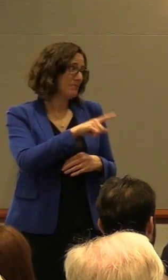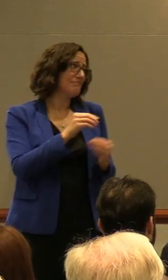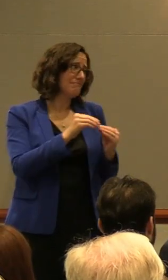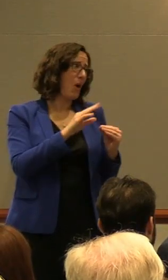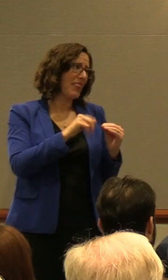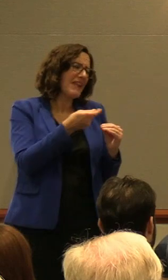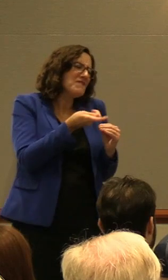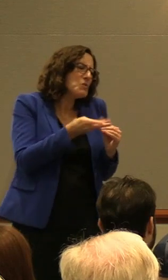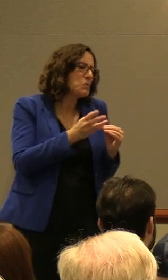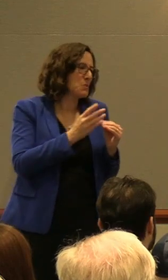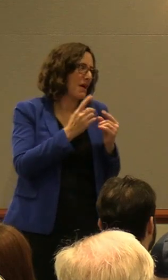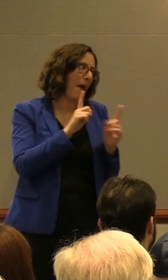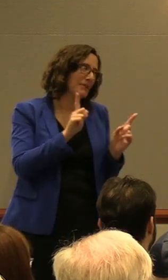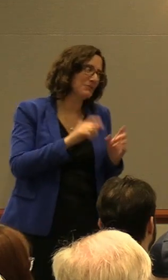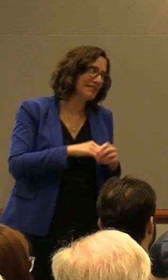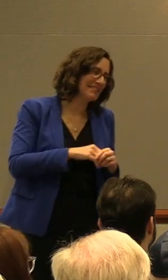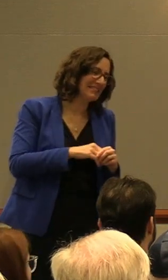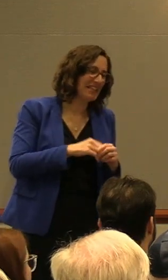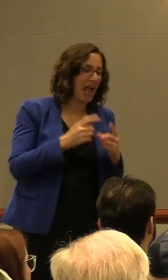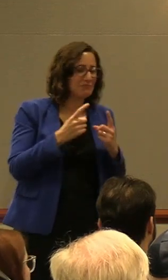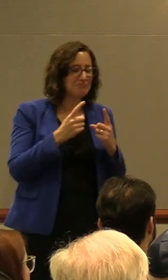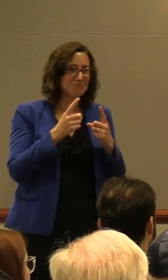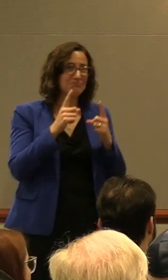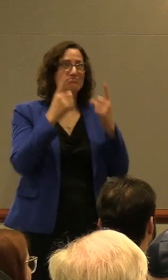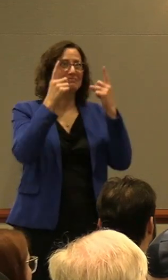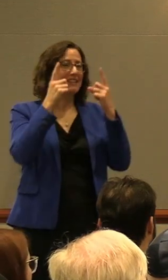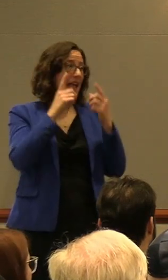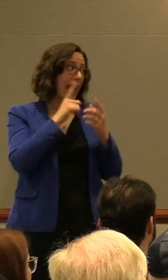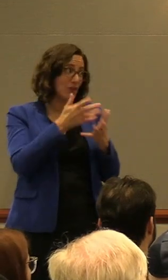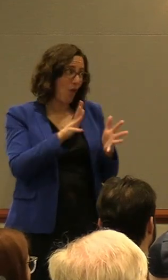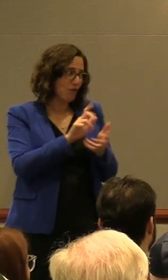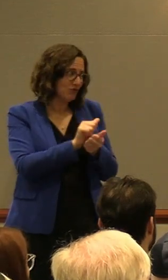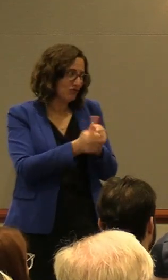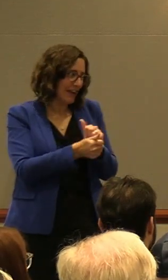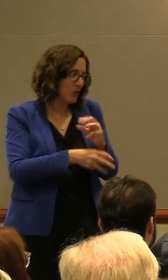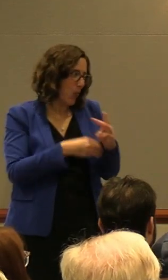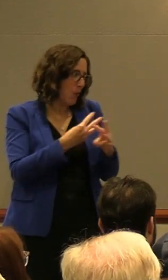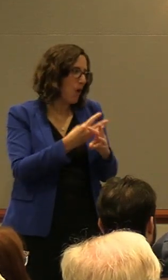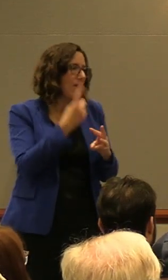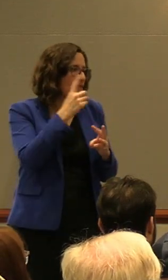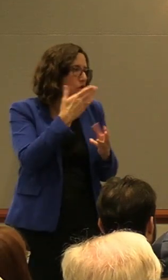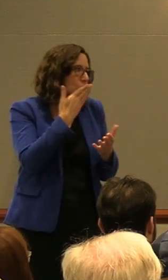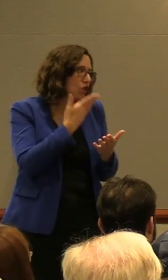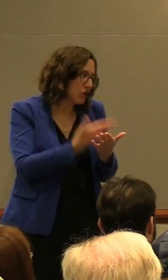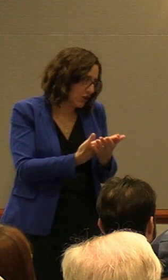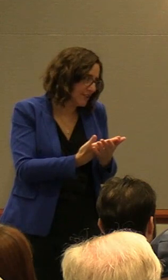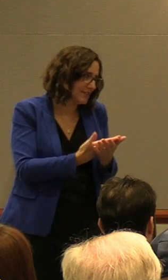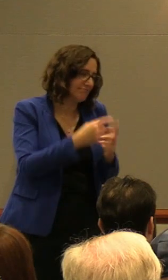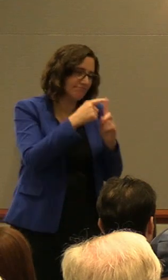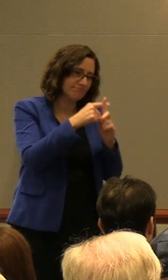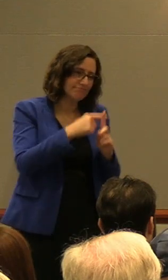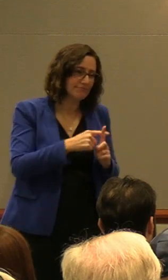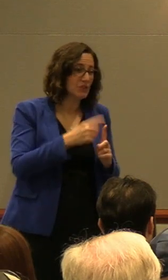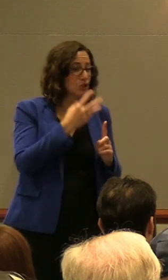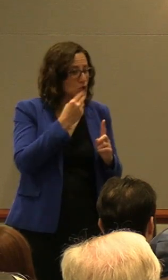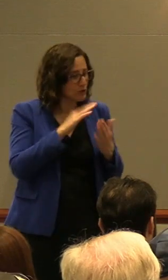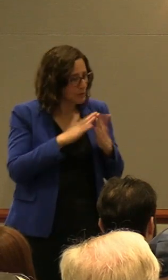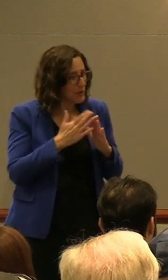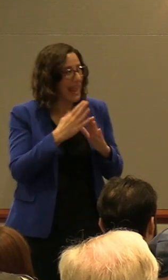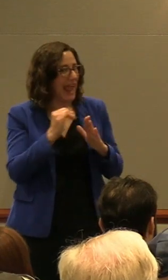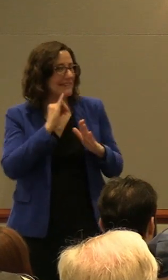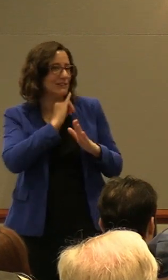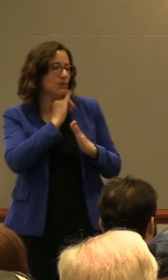few accomplishments and achievements, and that you have changed the world for good, the Jewish community and Israel.